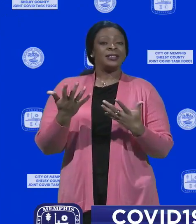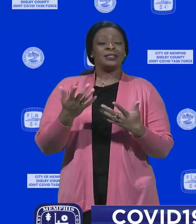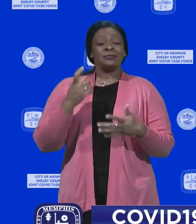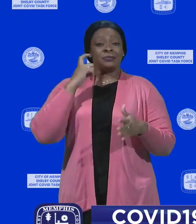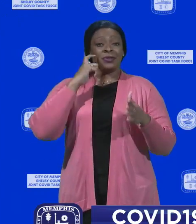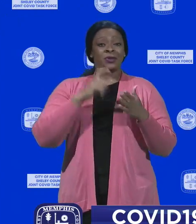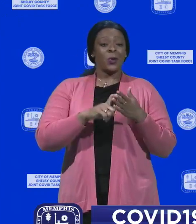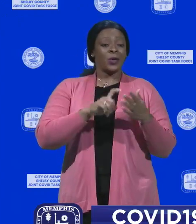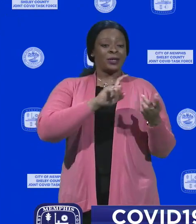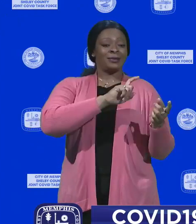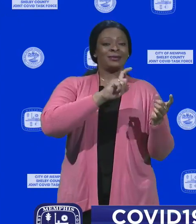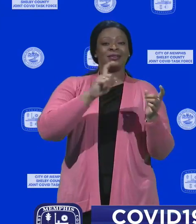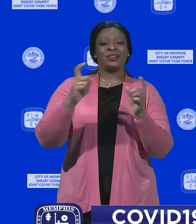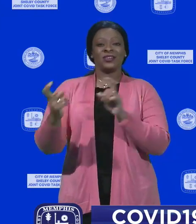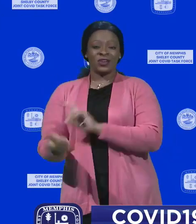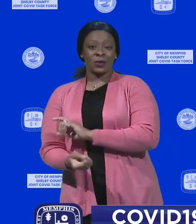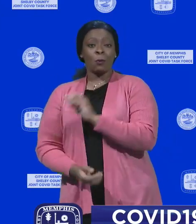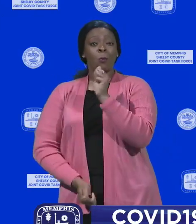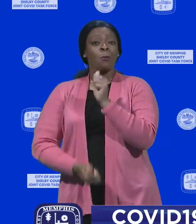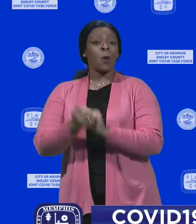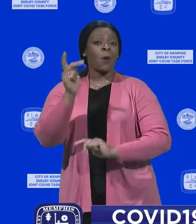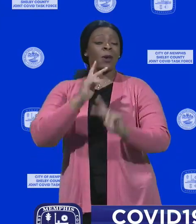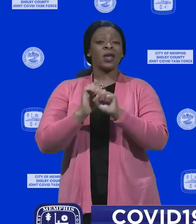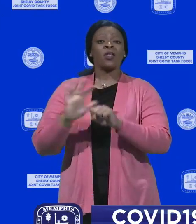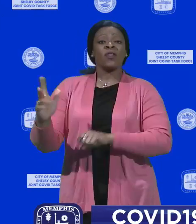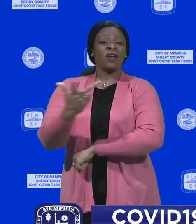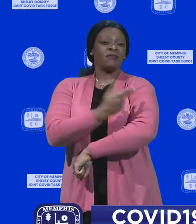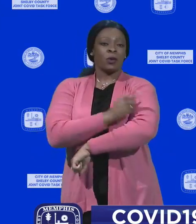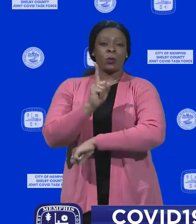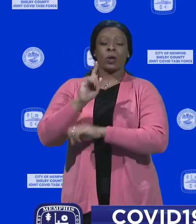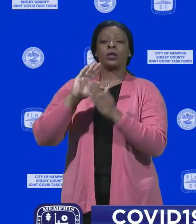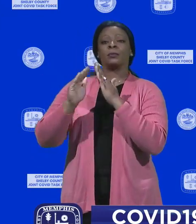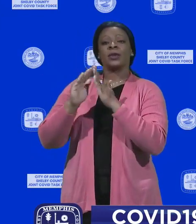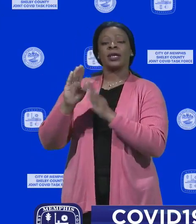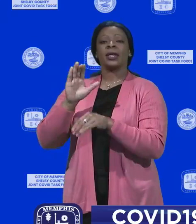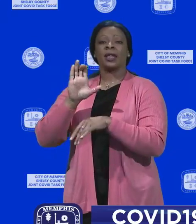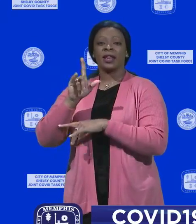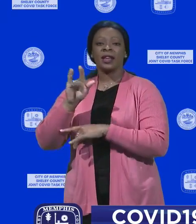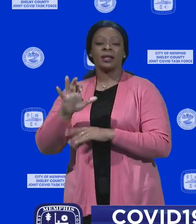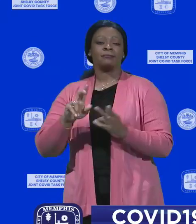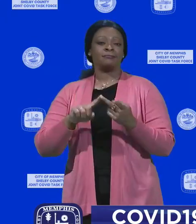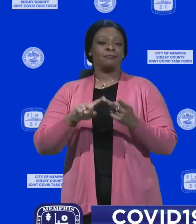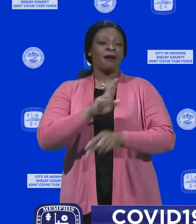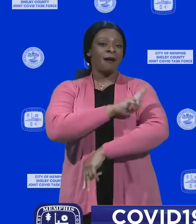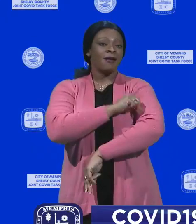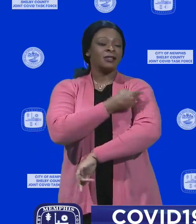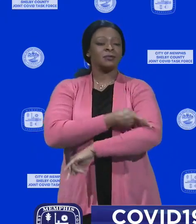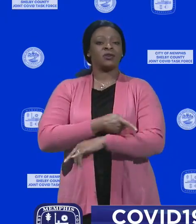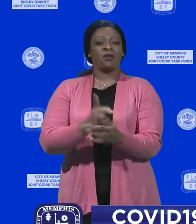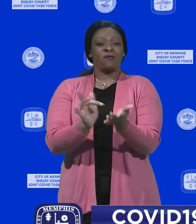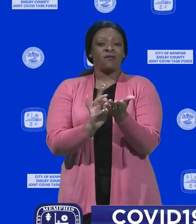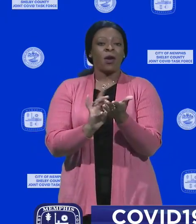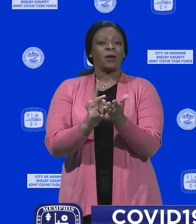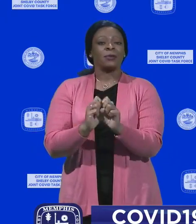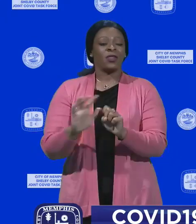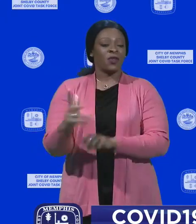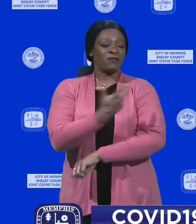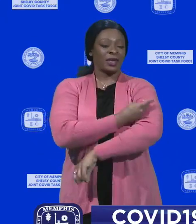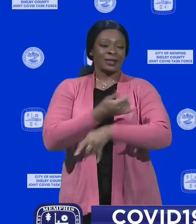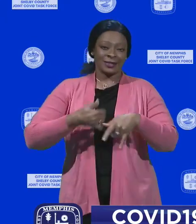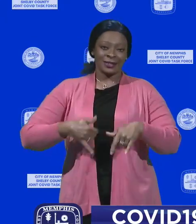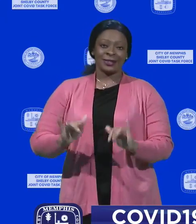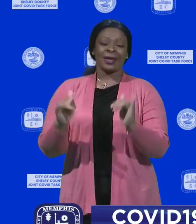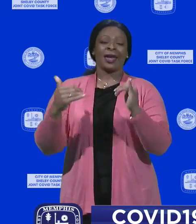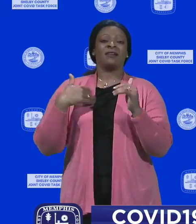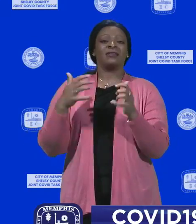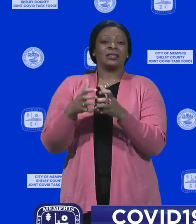shifted, and many more people are getting vaccinated at community clinics, hospitals, pharmacies, and we still have